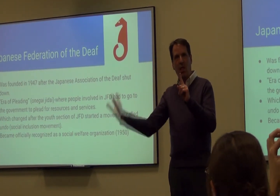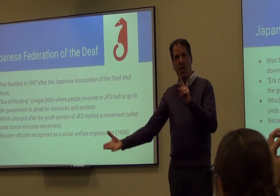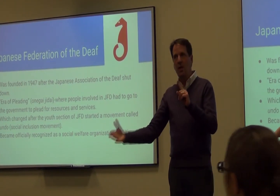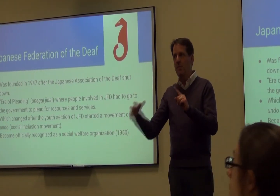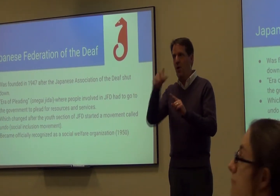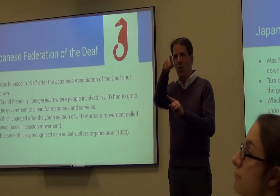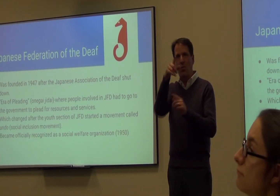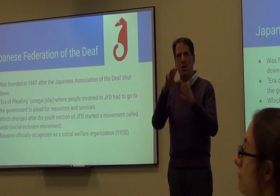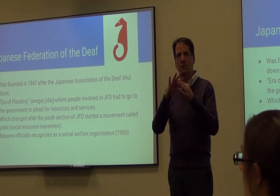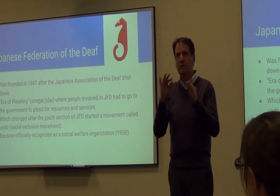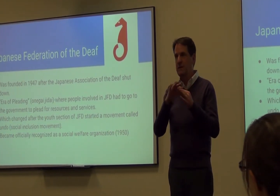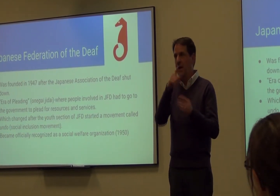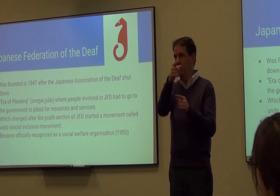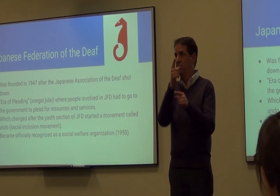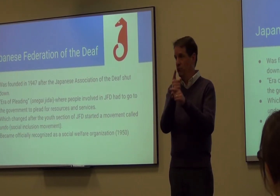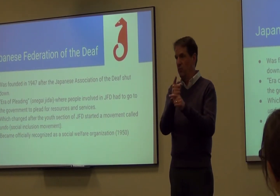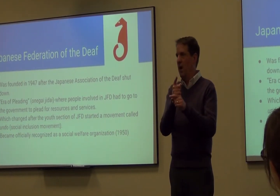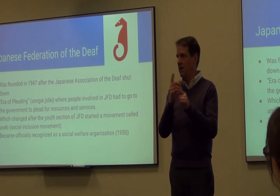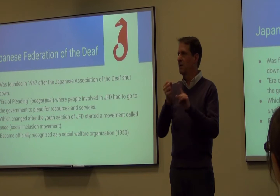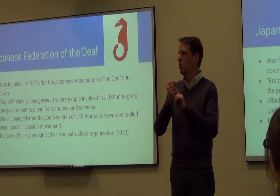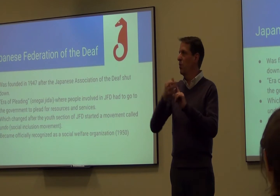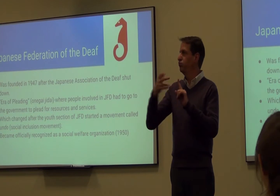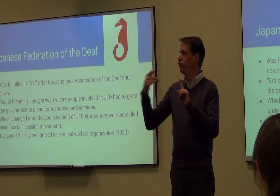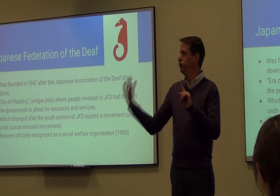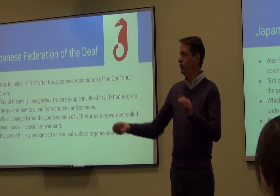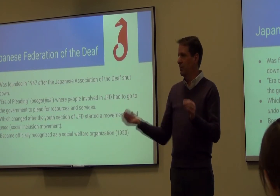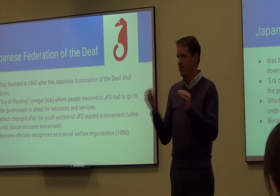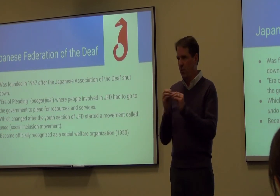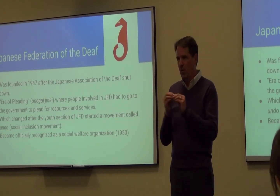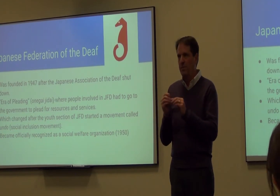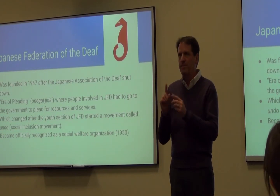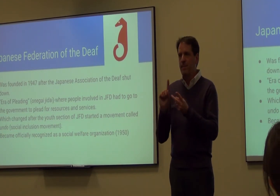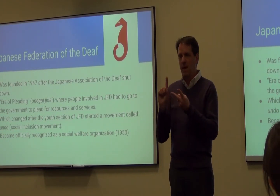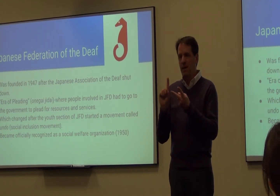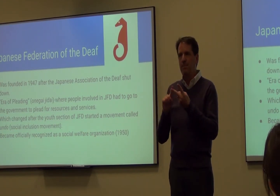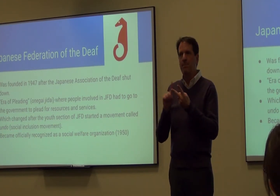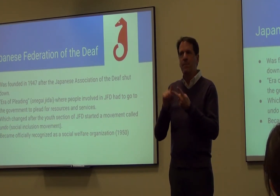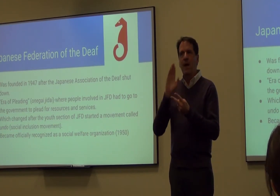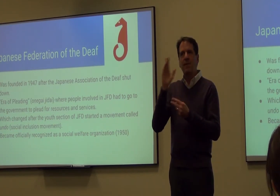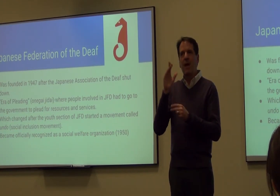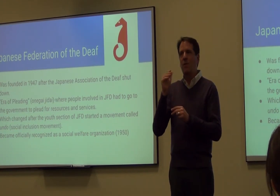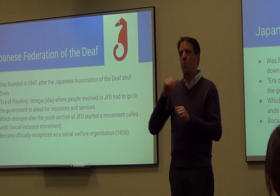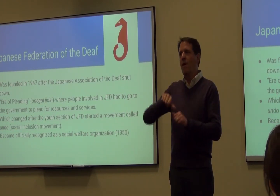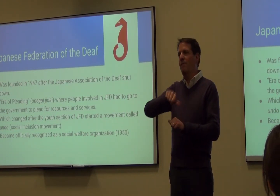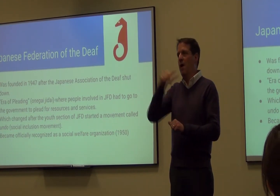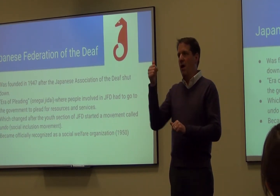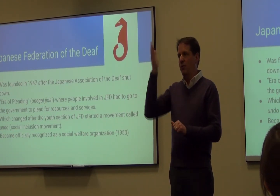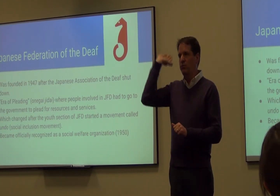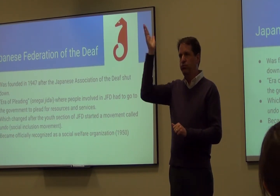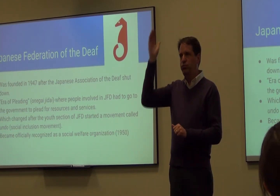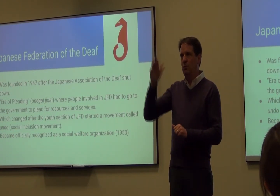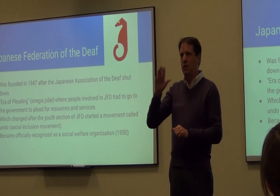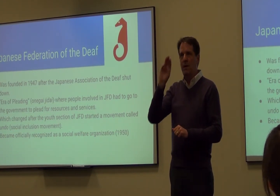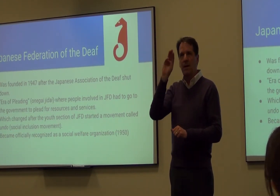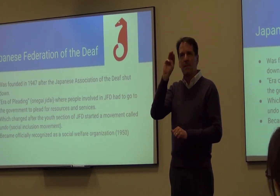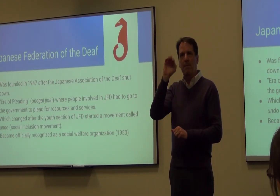have in Japan. So from his comments, his presentation, and then next week's Skype presentation will all help you get a better understanding.